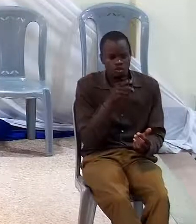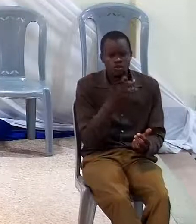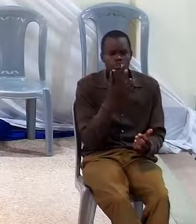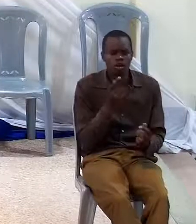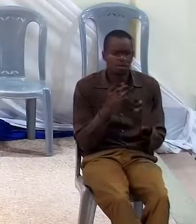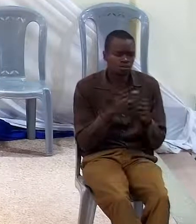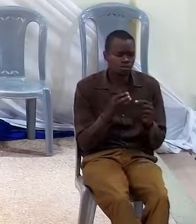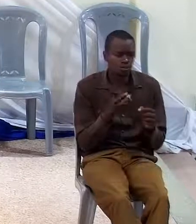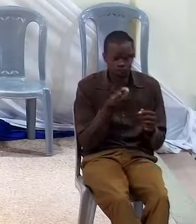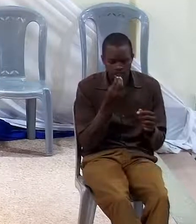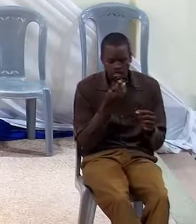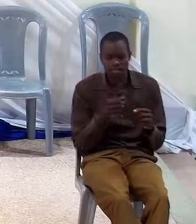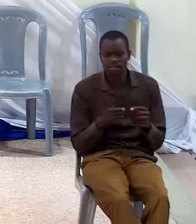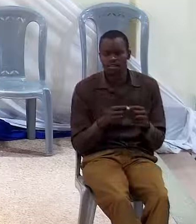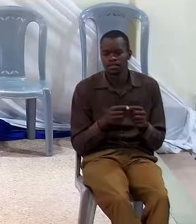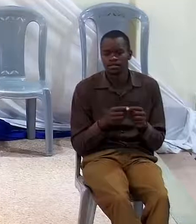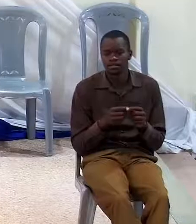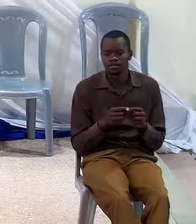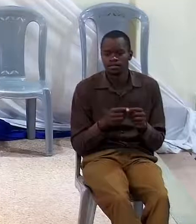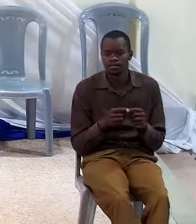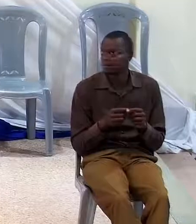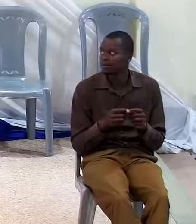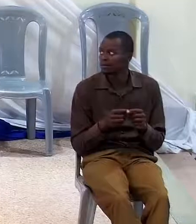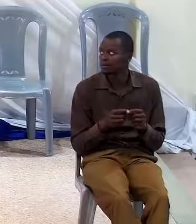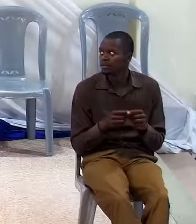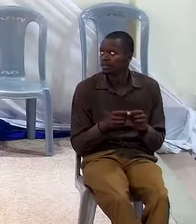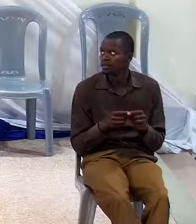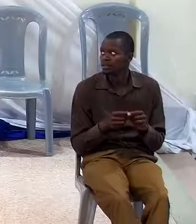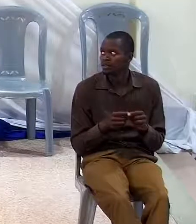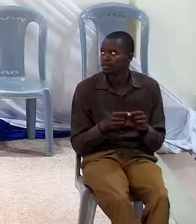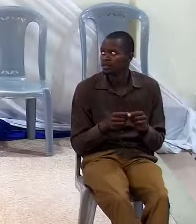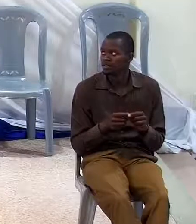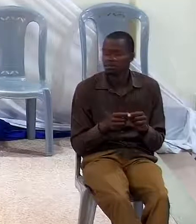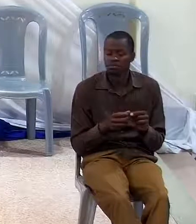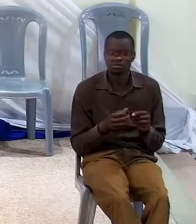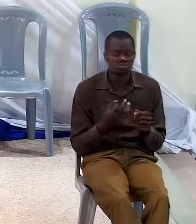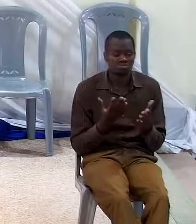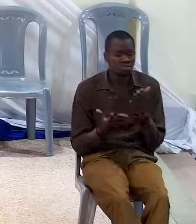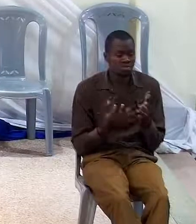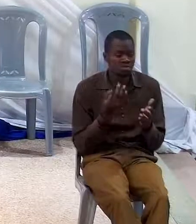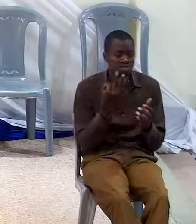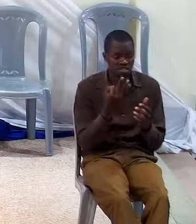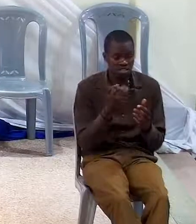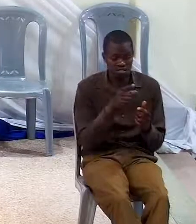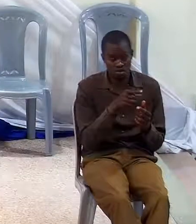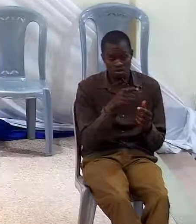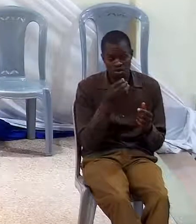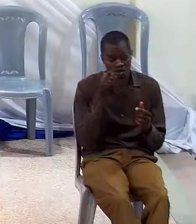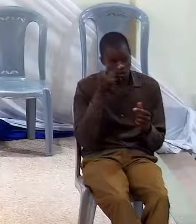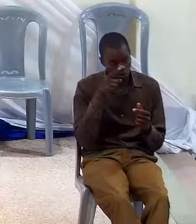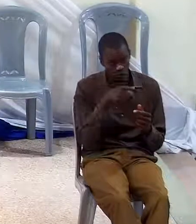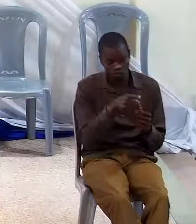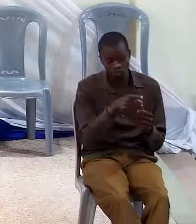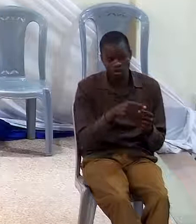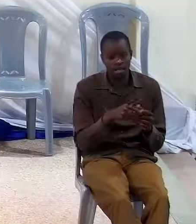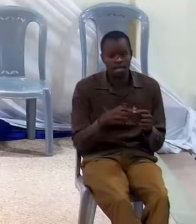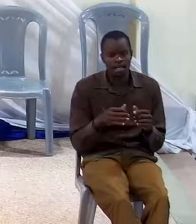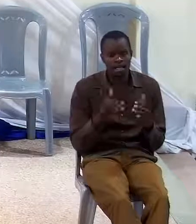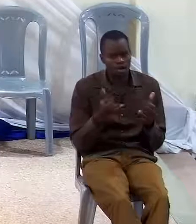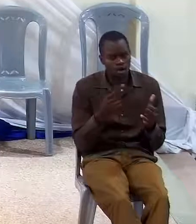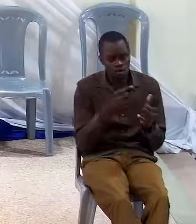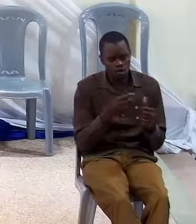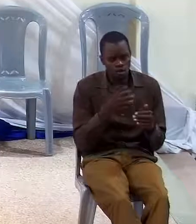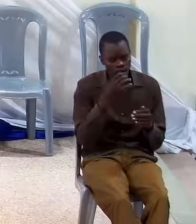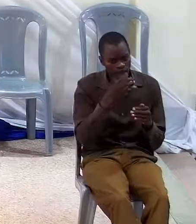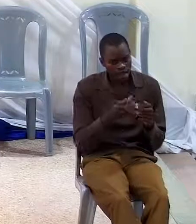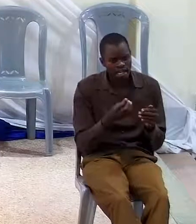the 2-3 of you. Now you will end up eating so much. You will end up eating so much. The danger